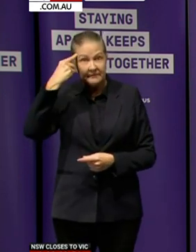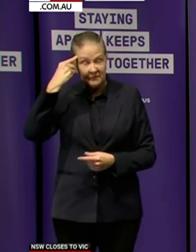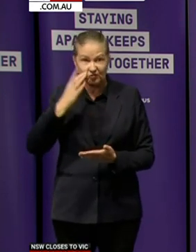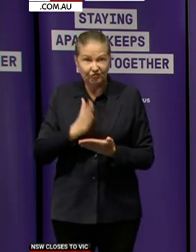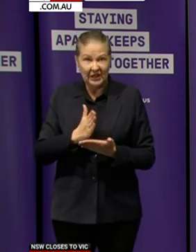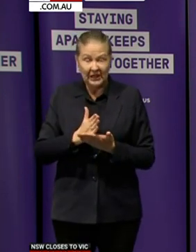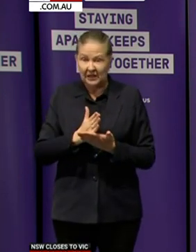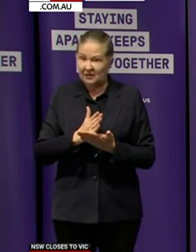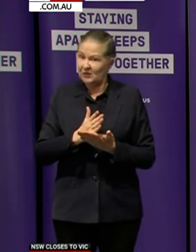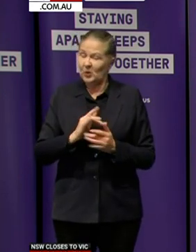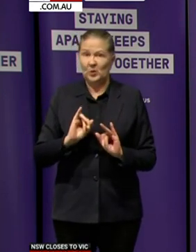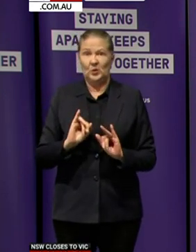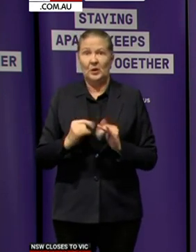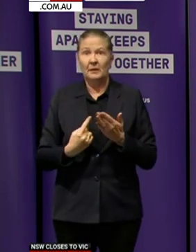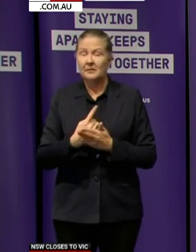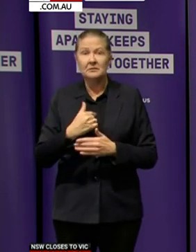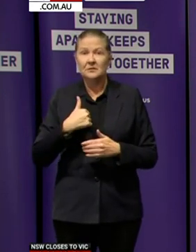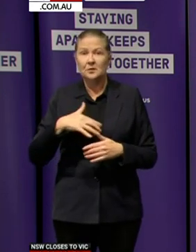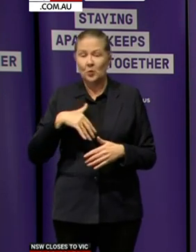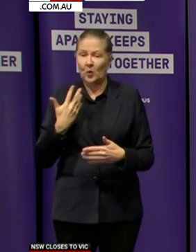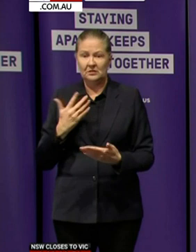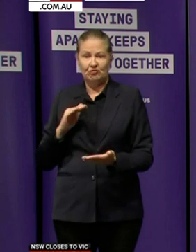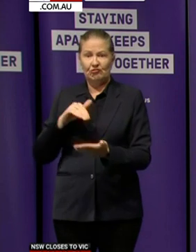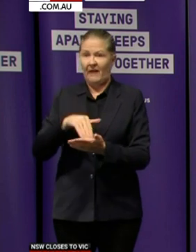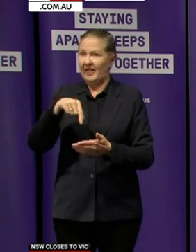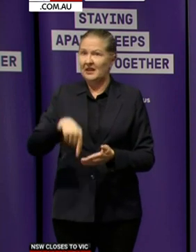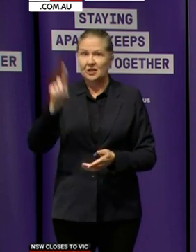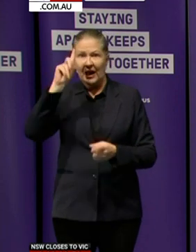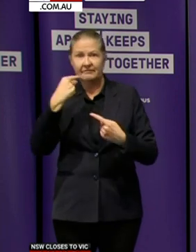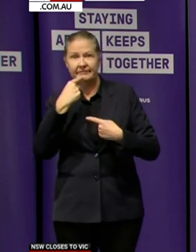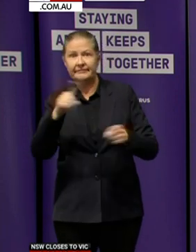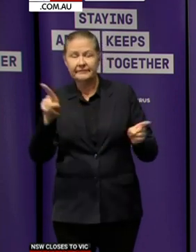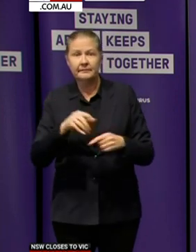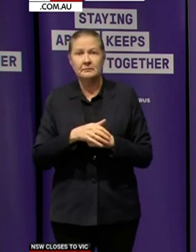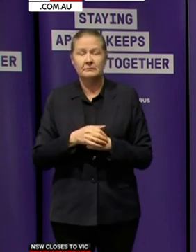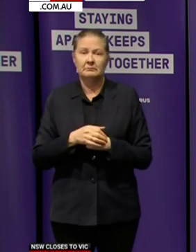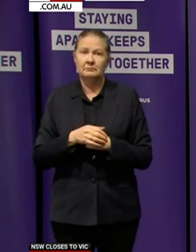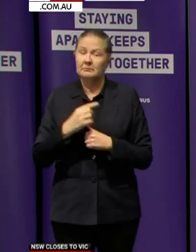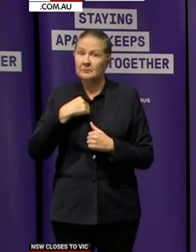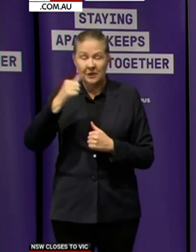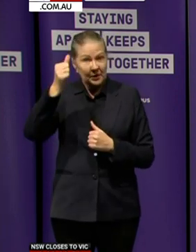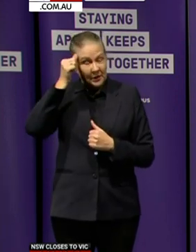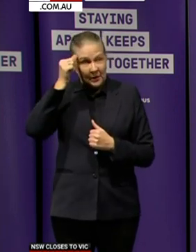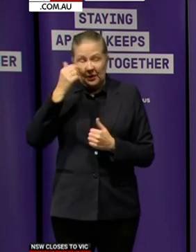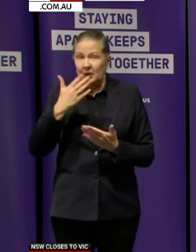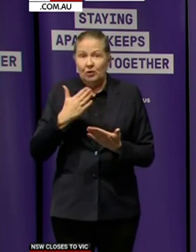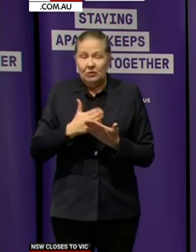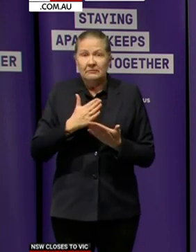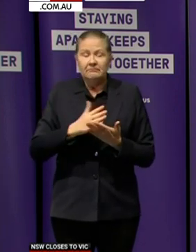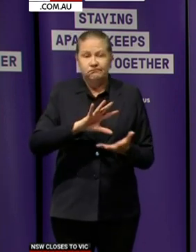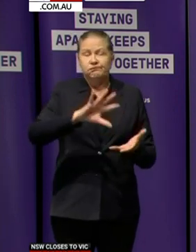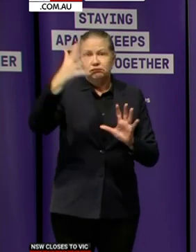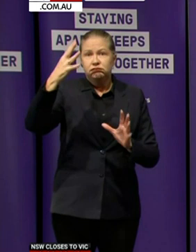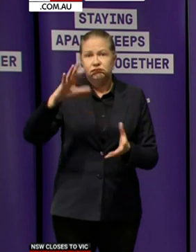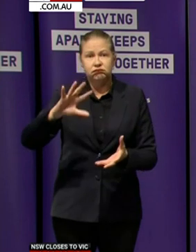circumstances we face. No one wanted to be in this position. I know there will be enormous amounts of damage that is done because of this. It will be